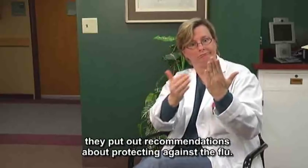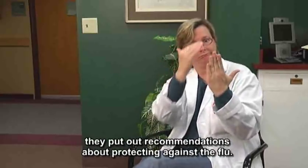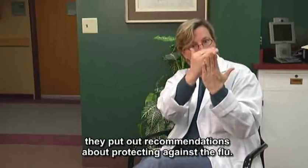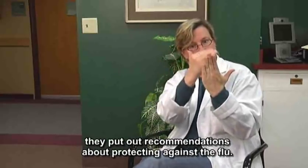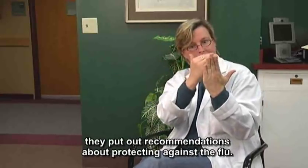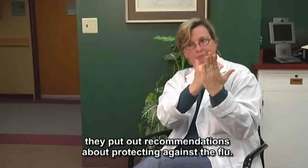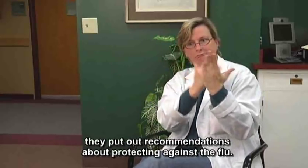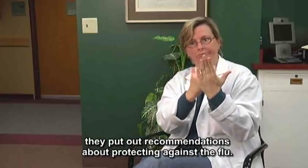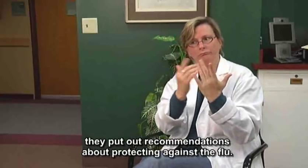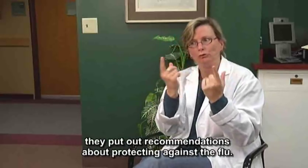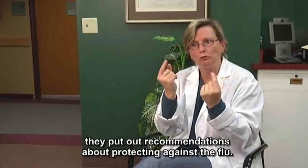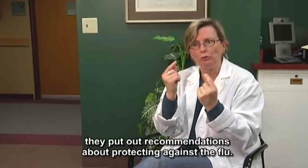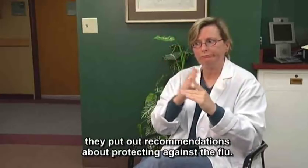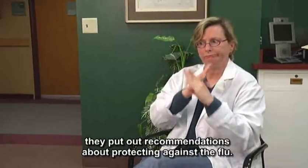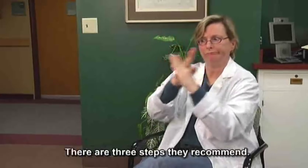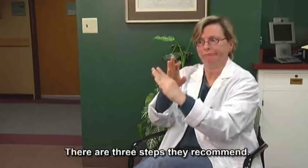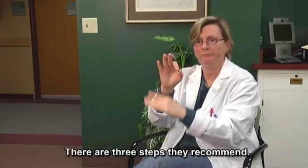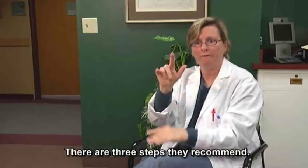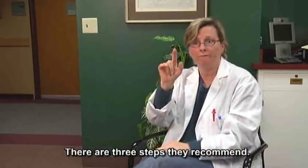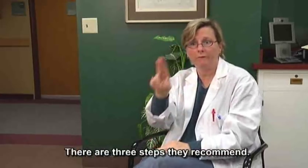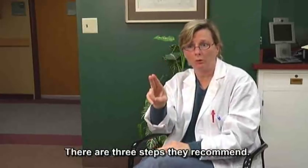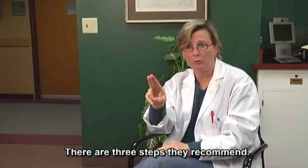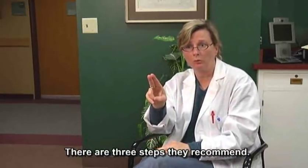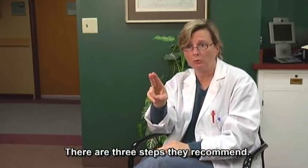against the flu there are three steps they recommend